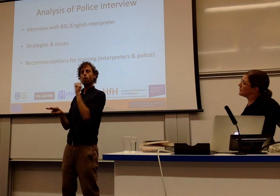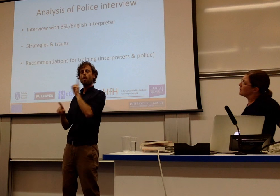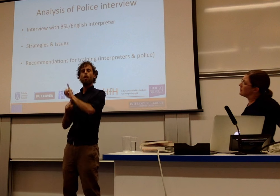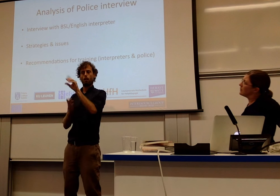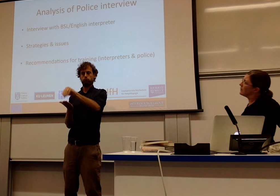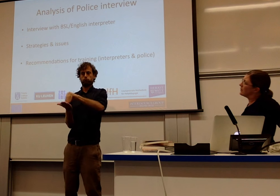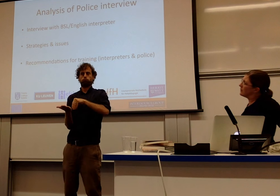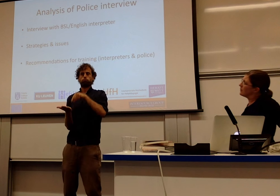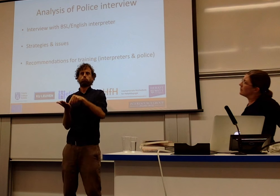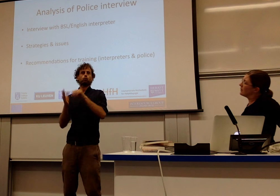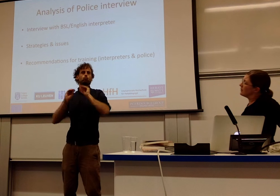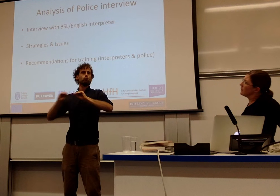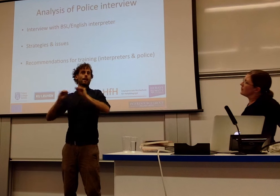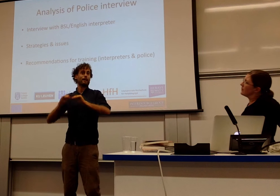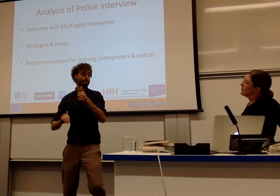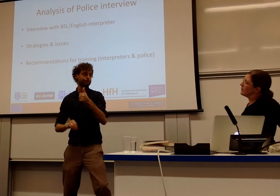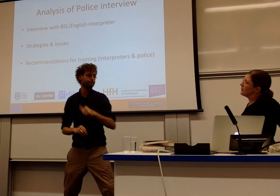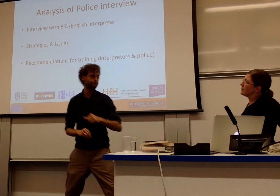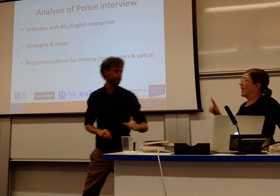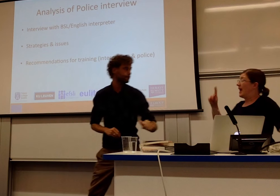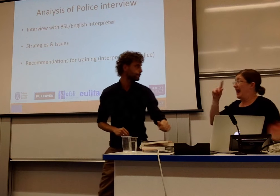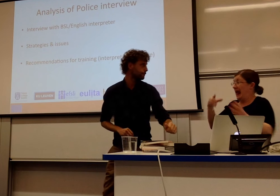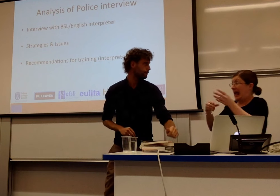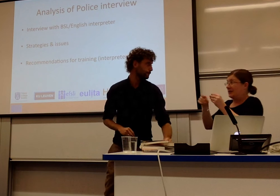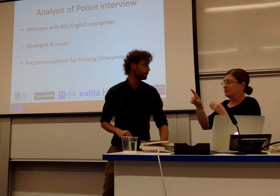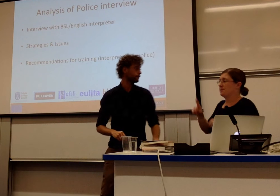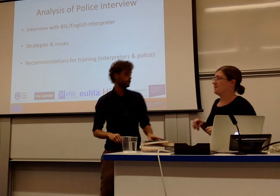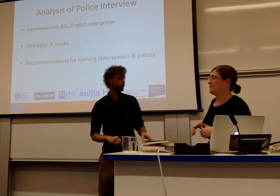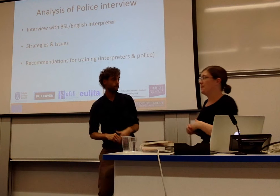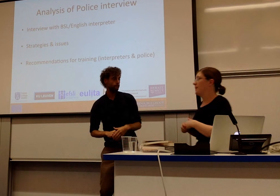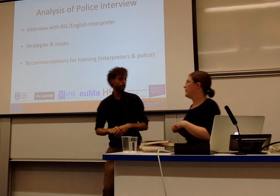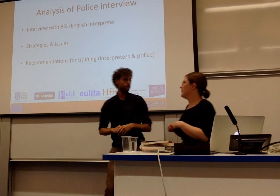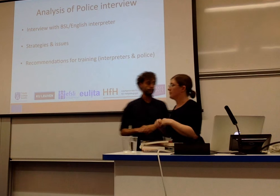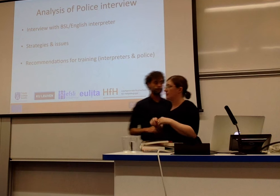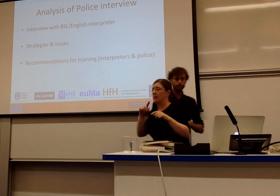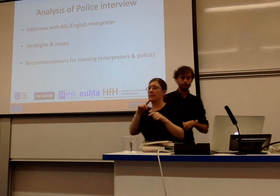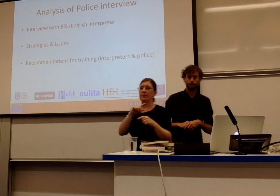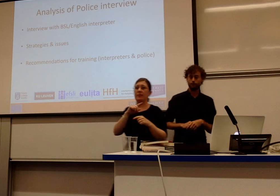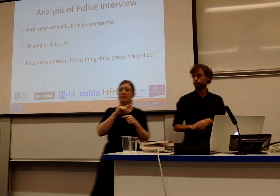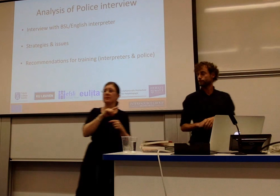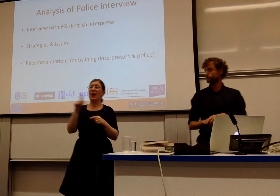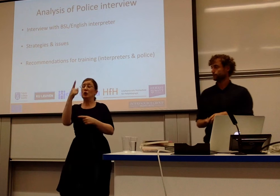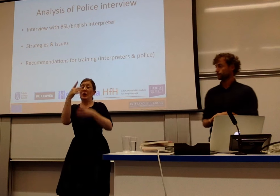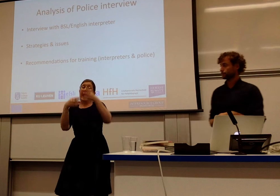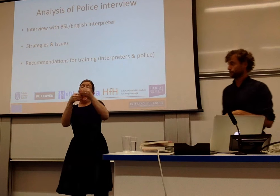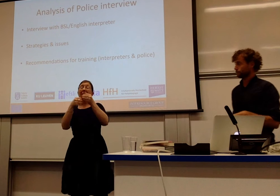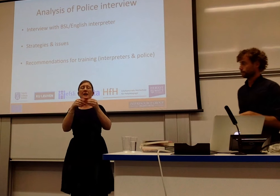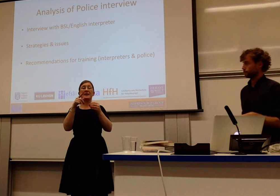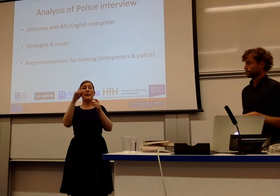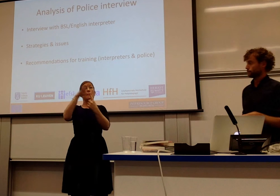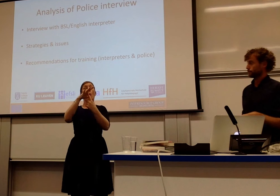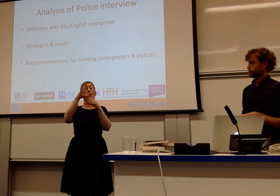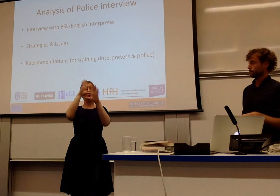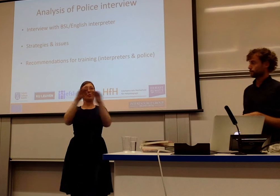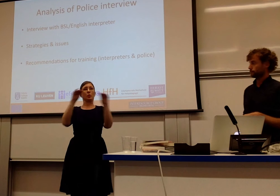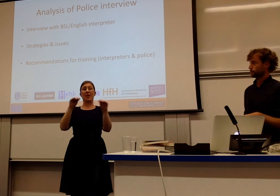That's why we're analysing this one interview and hoping that it will feed into the training resources that we produce. Just to add to that, Rob, I